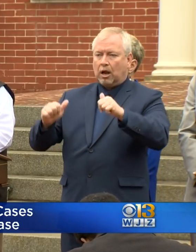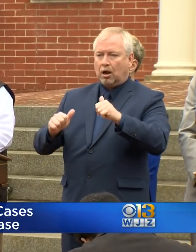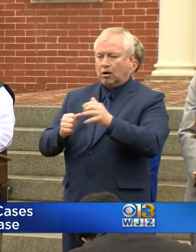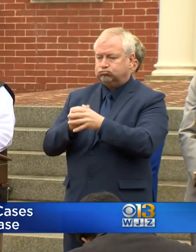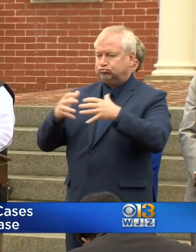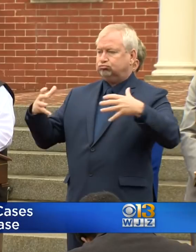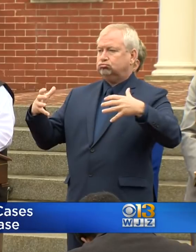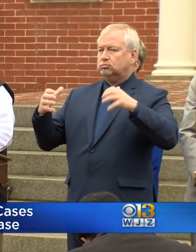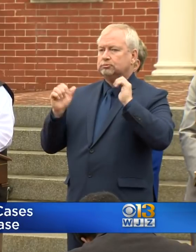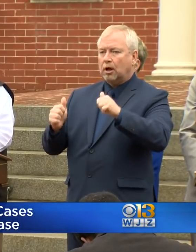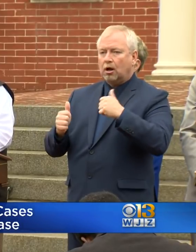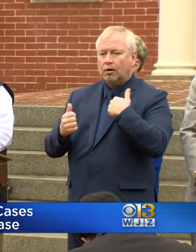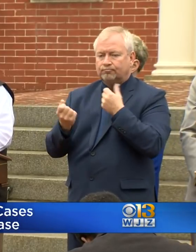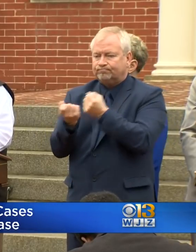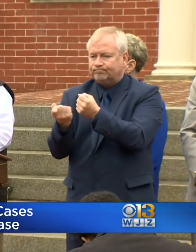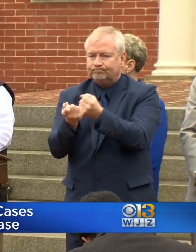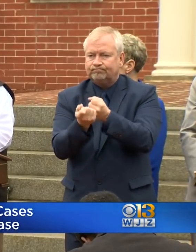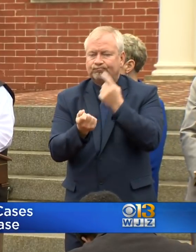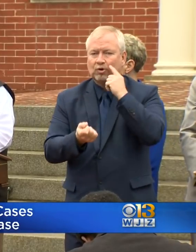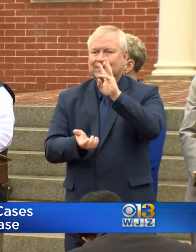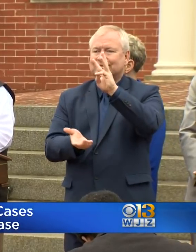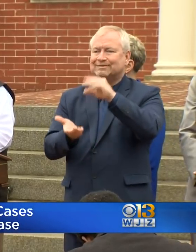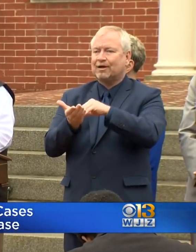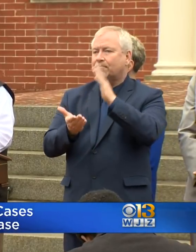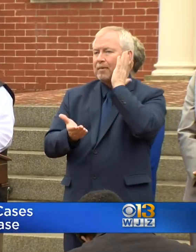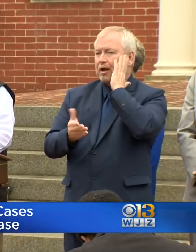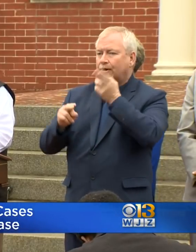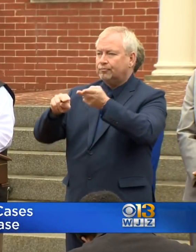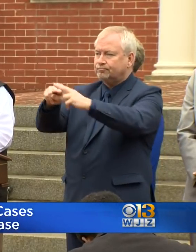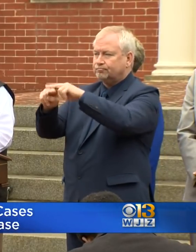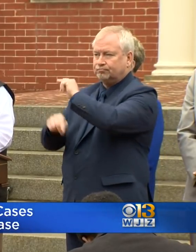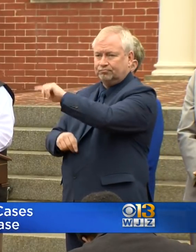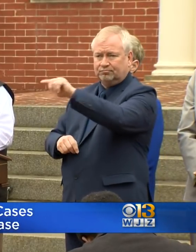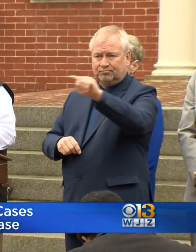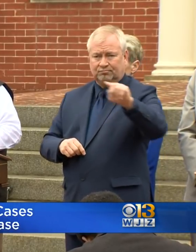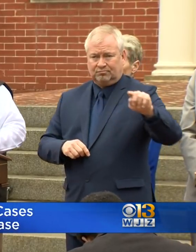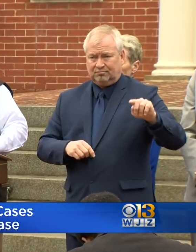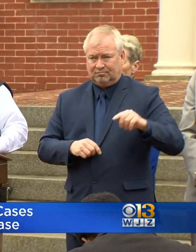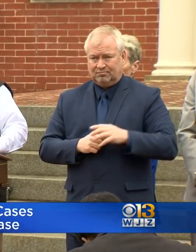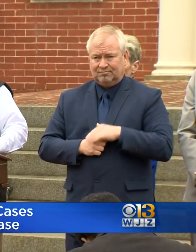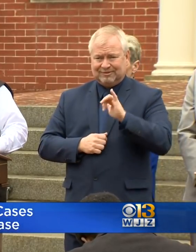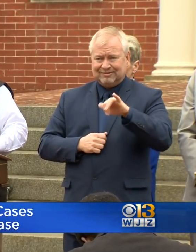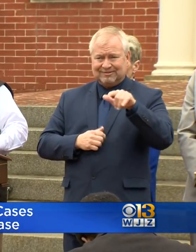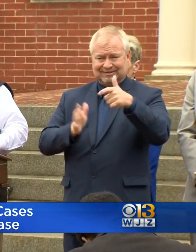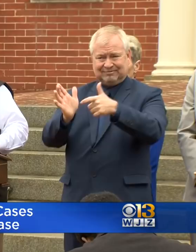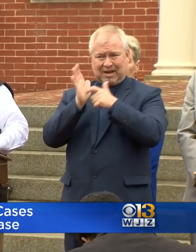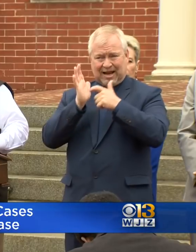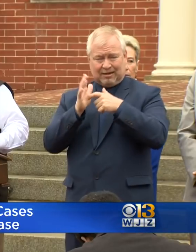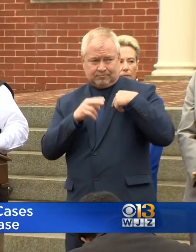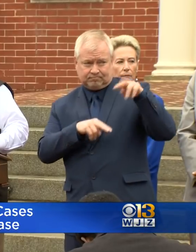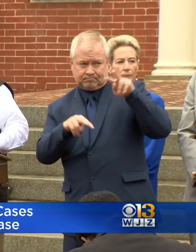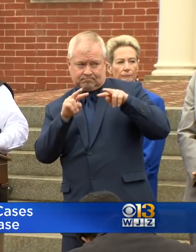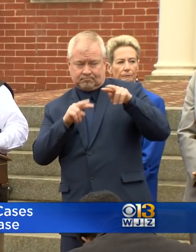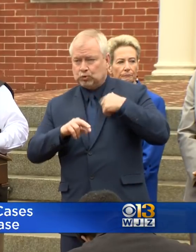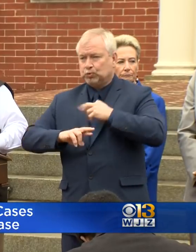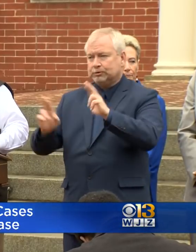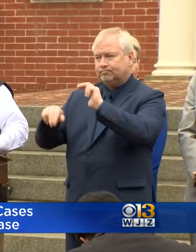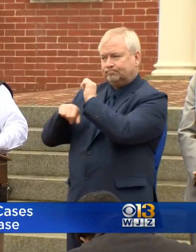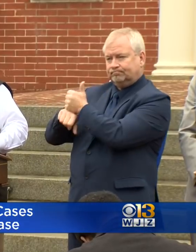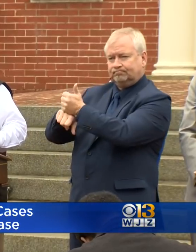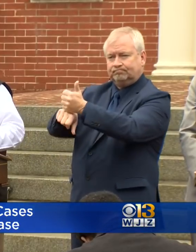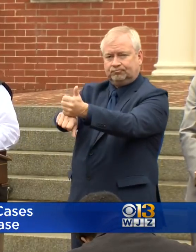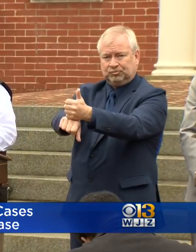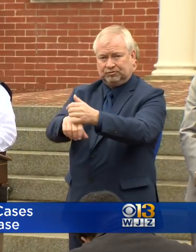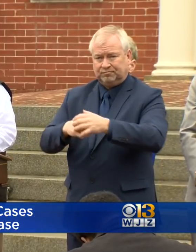additional 6,000 beds. To meet the demand created by the escalating spread of this virus. Through